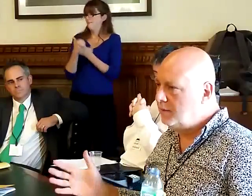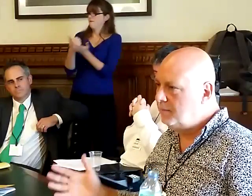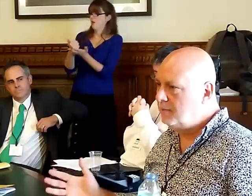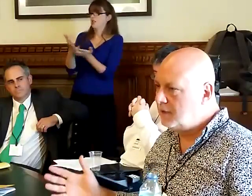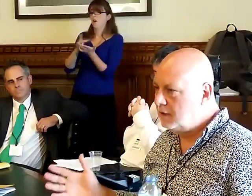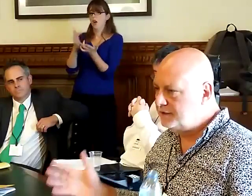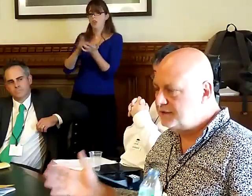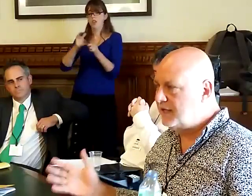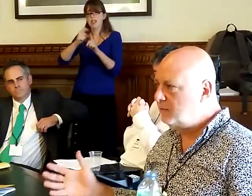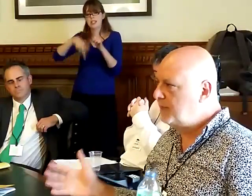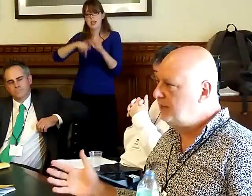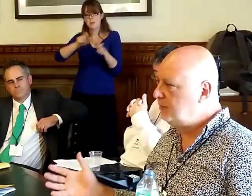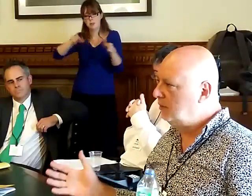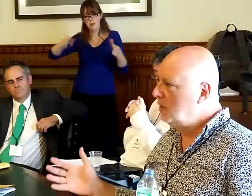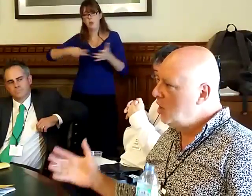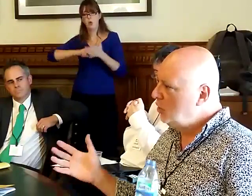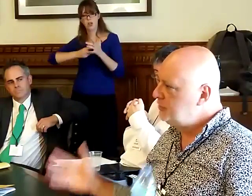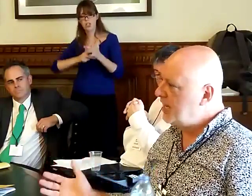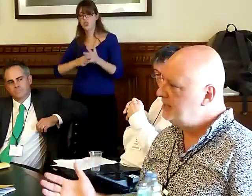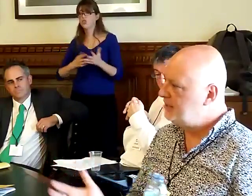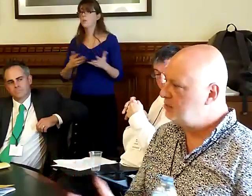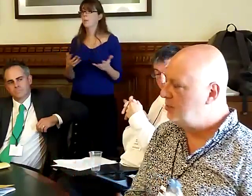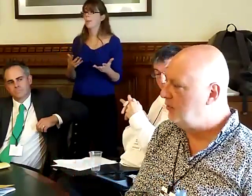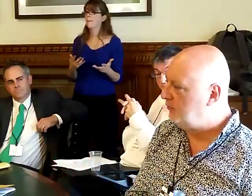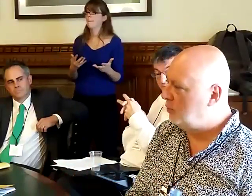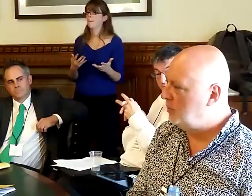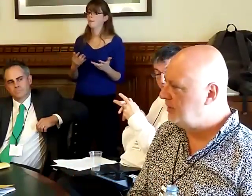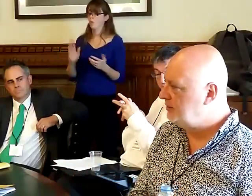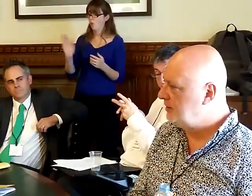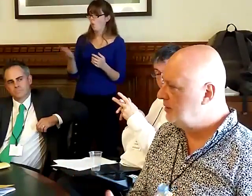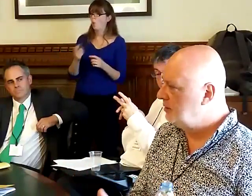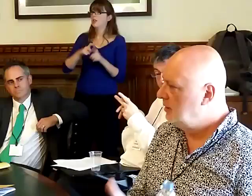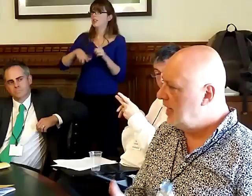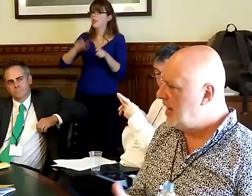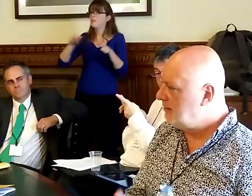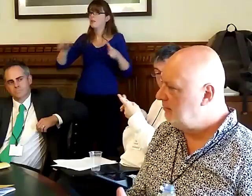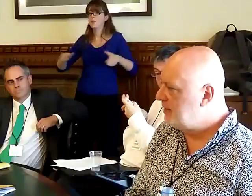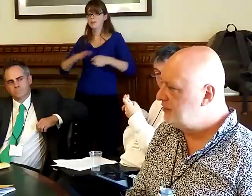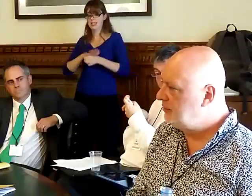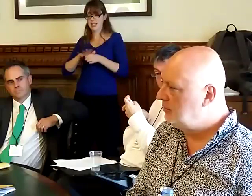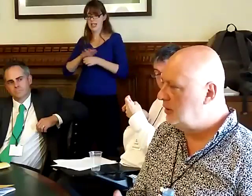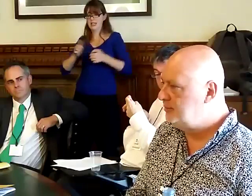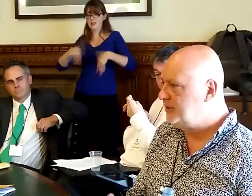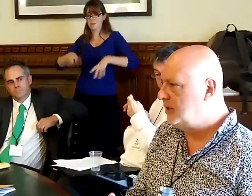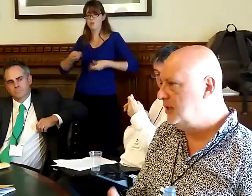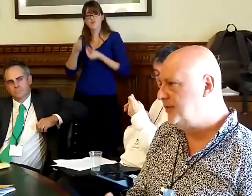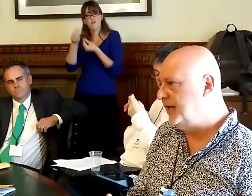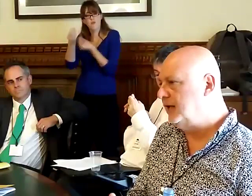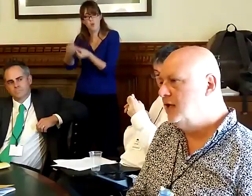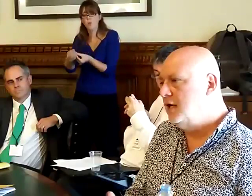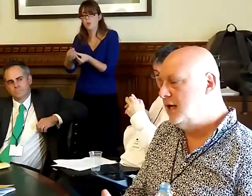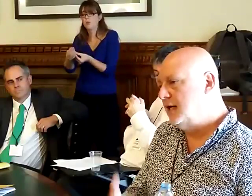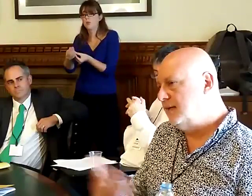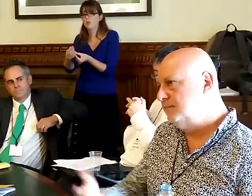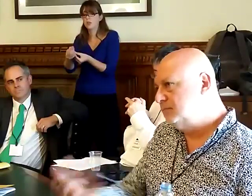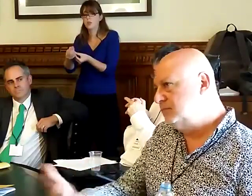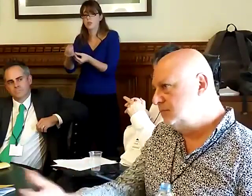people who were disabled people, whose cases were put forward under our original